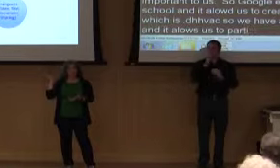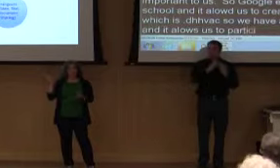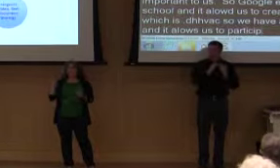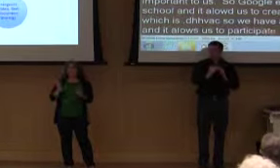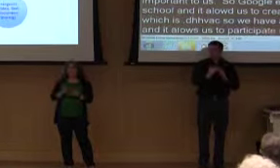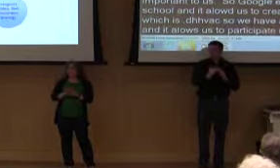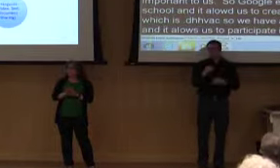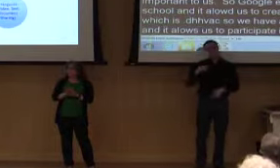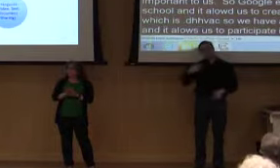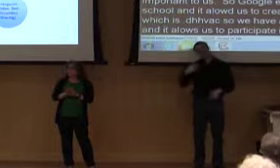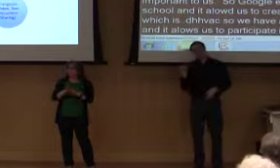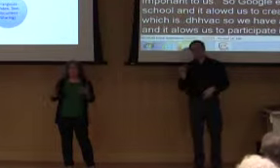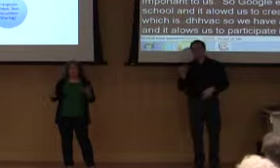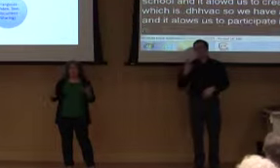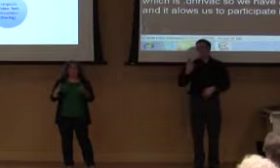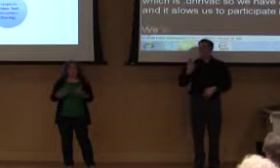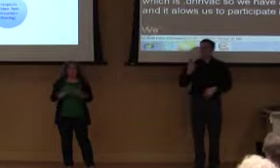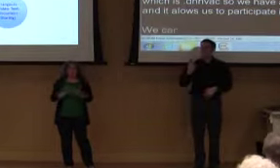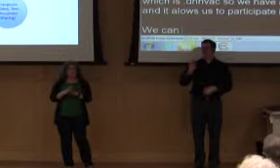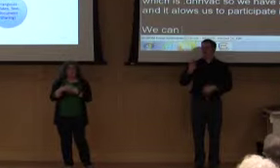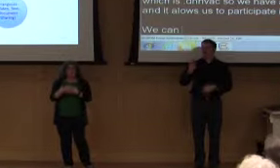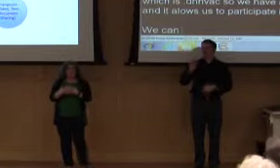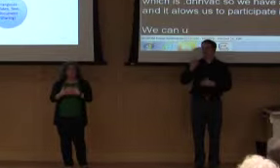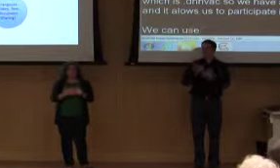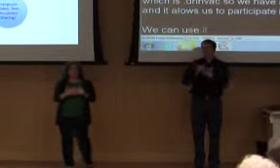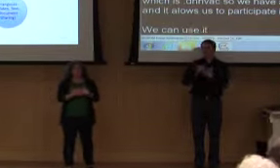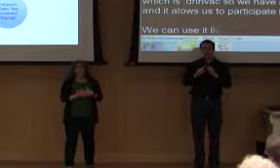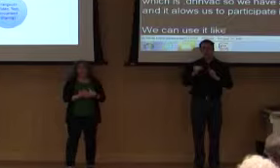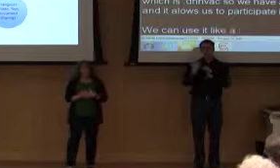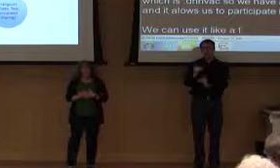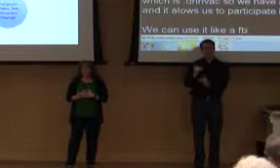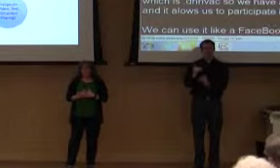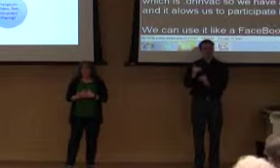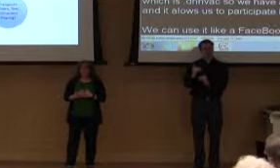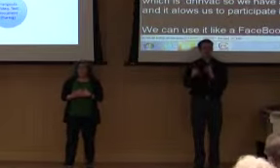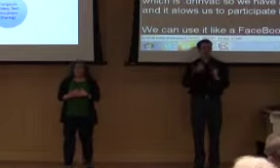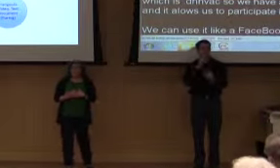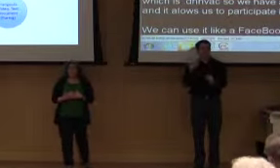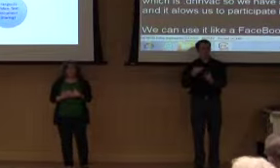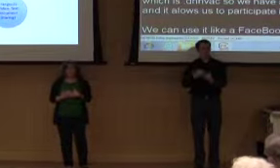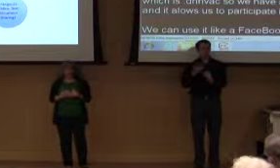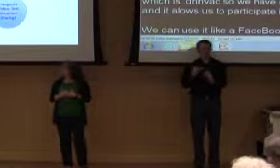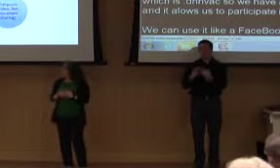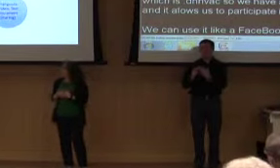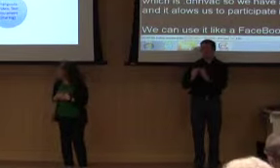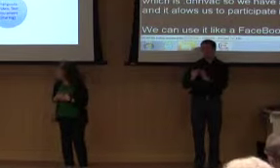community, which is sort of like a Facebook page, but it's restricted to participants in the